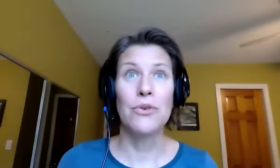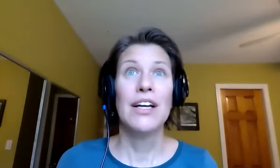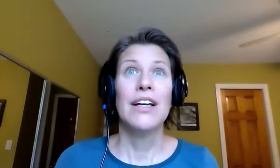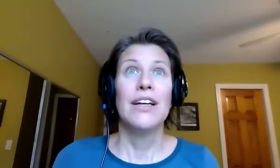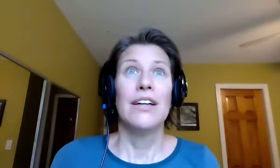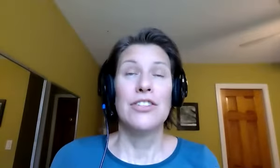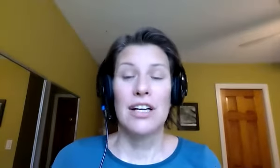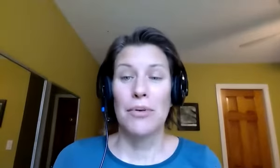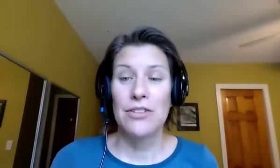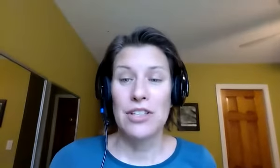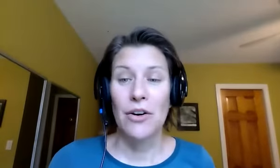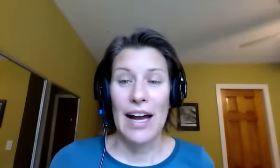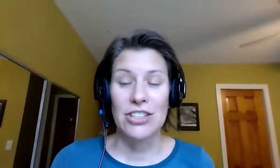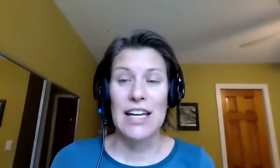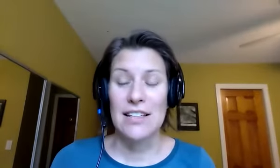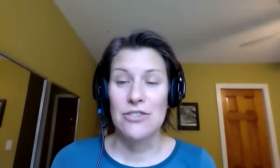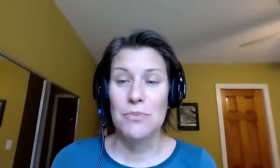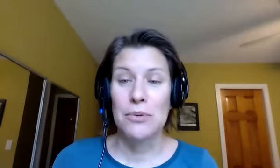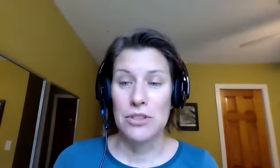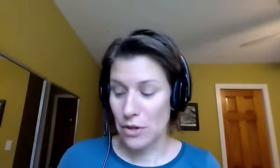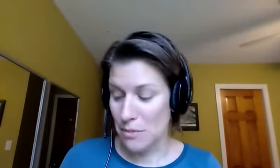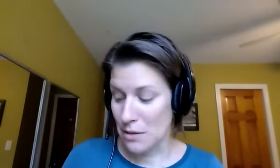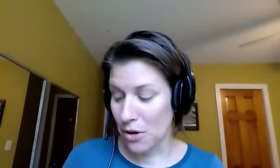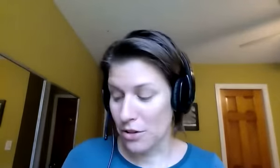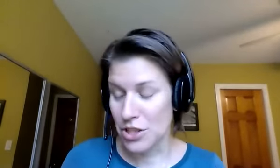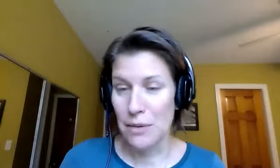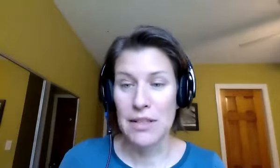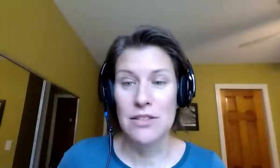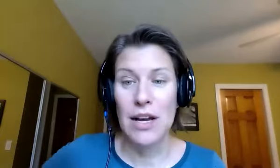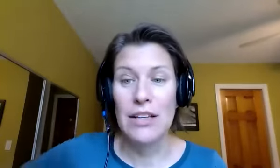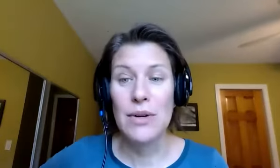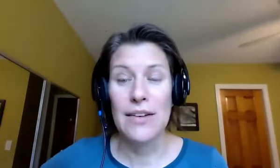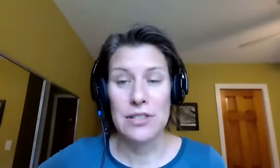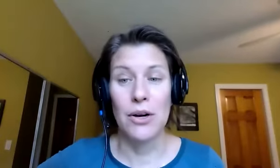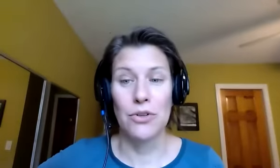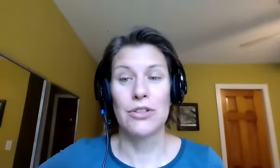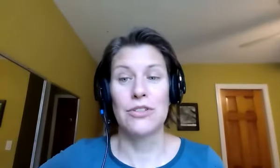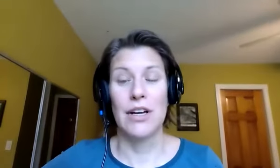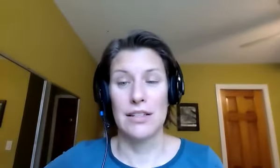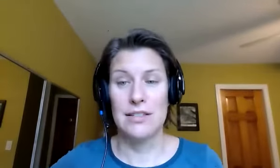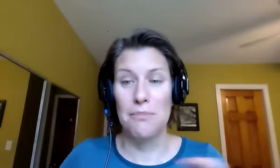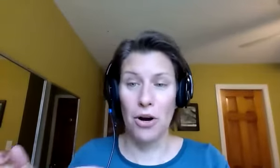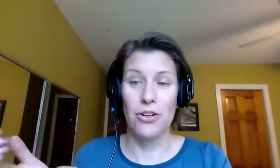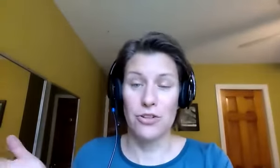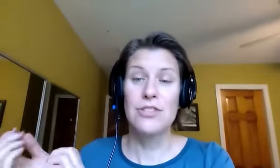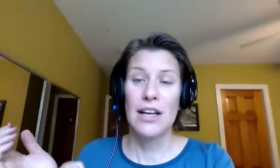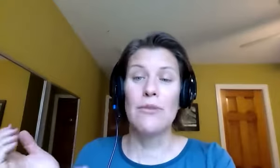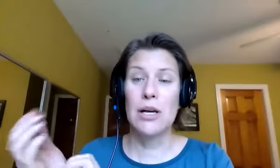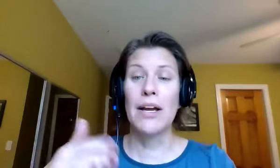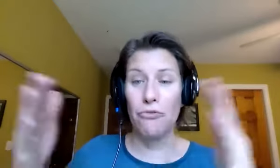just a couple of years ago, I actually asked two people to join me in partnership. And so now I do have some owner, uh, some partners. I was on my own